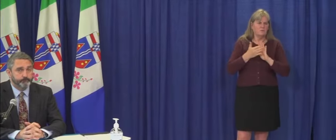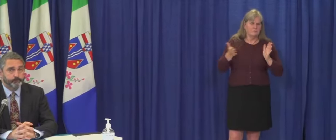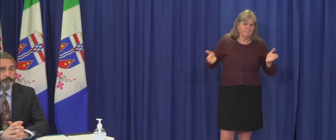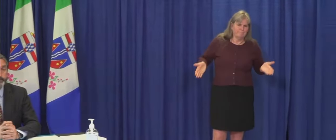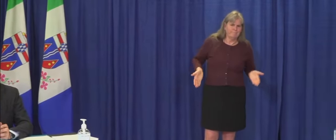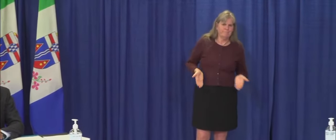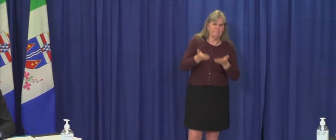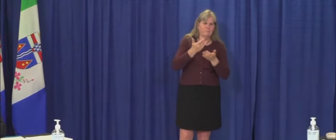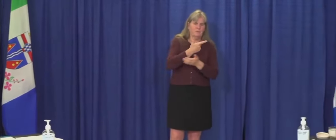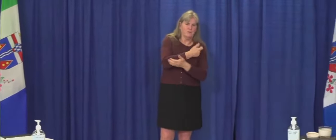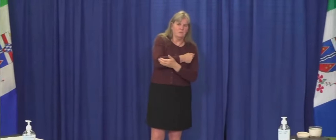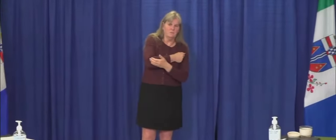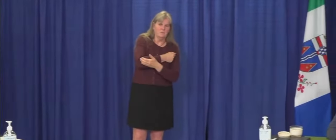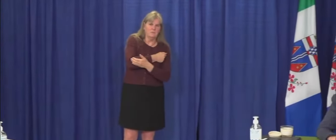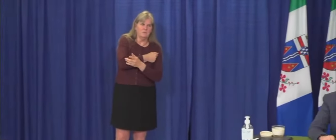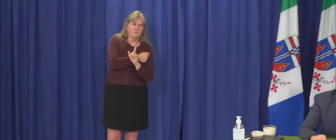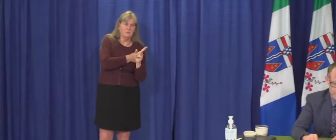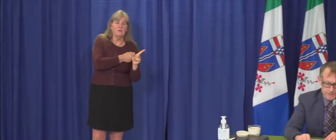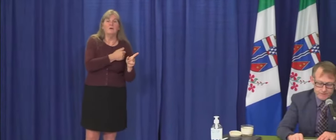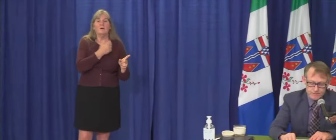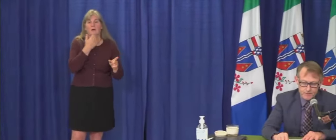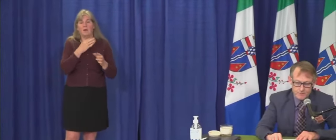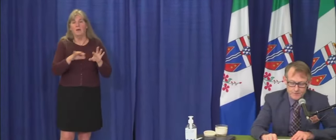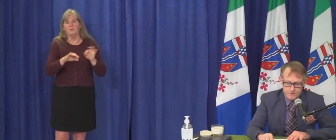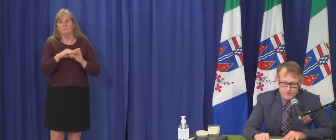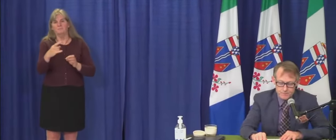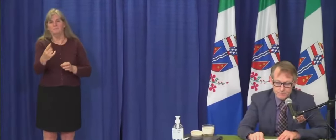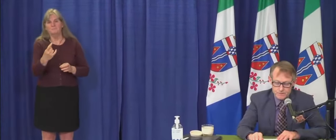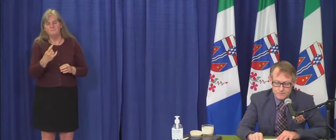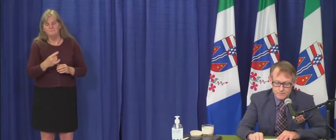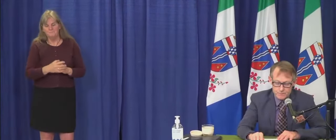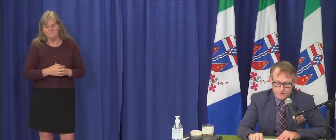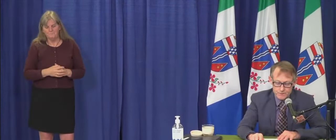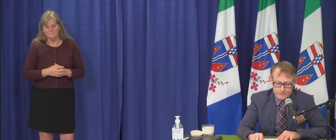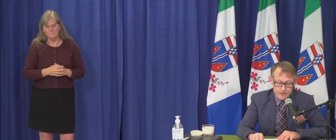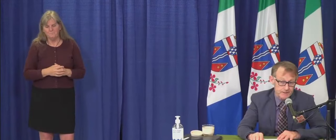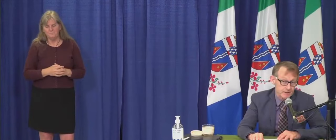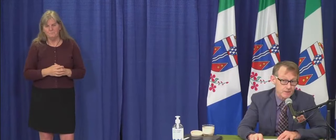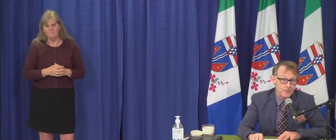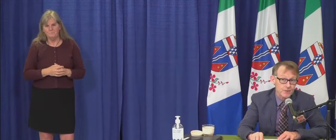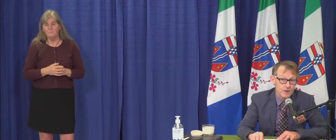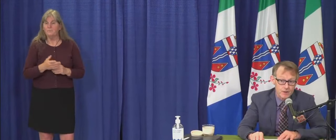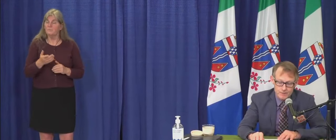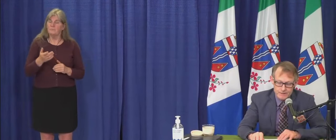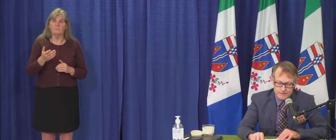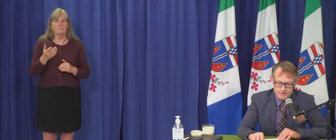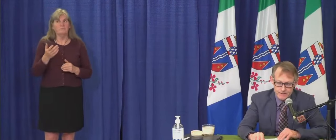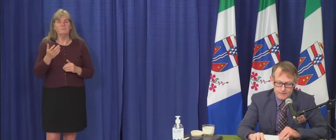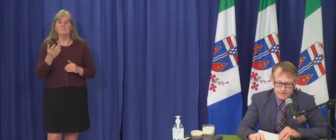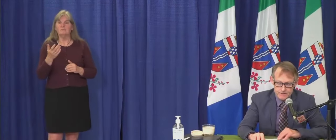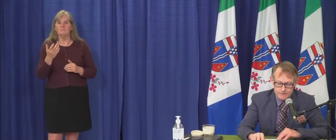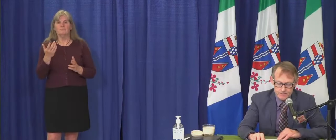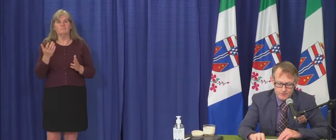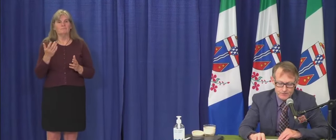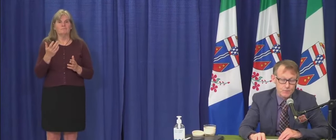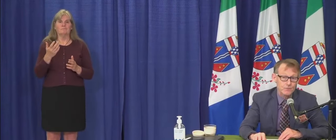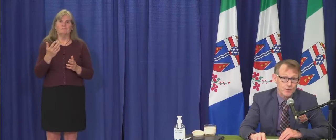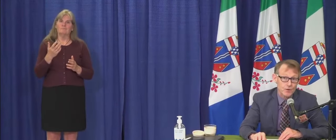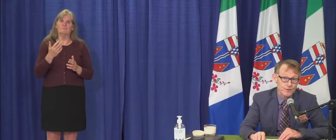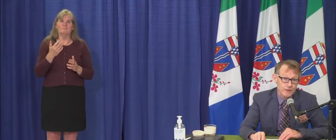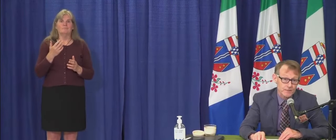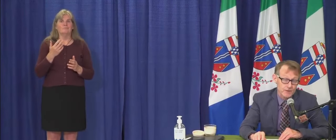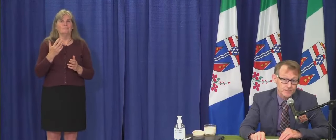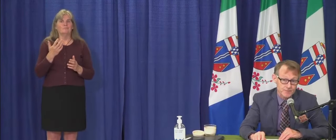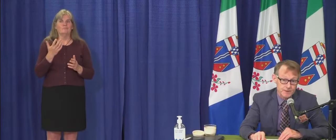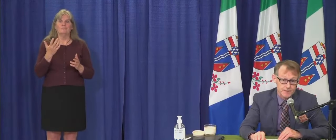Yeah, thank you. I think it's a really important question because the ideal is that it's not just